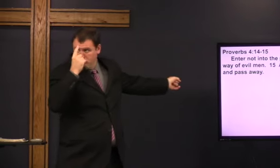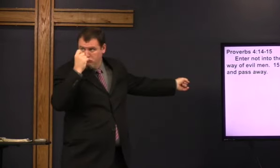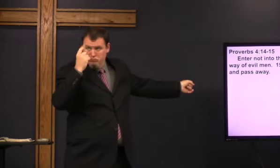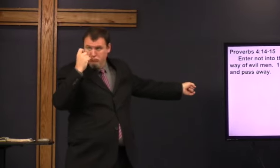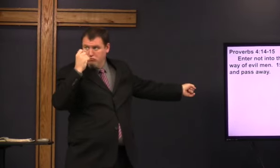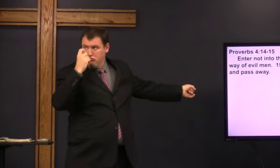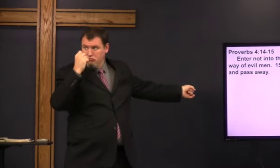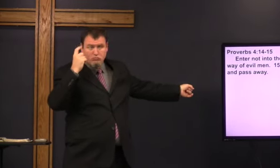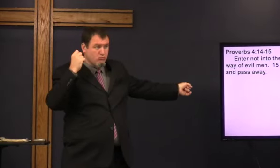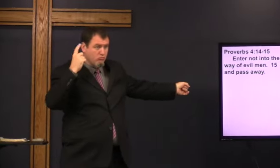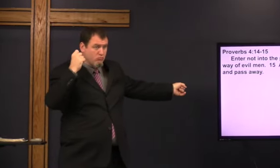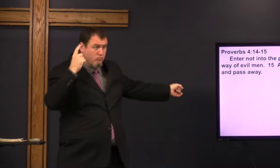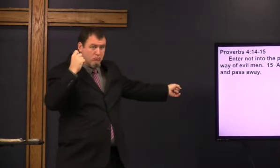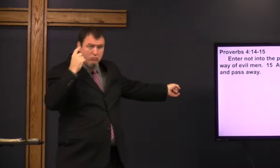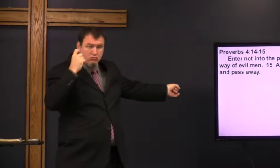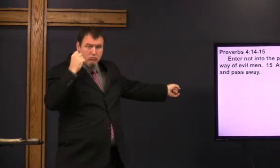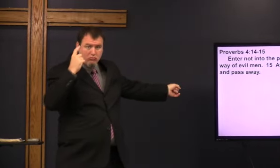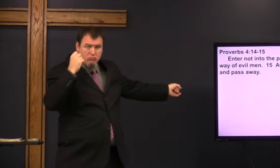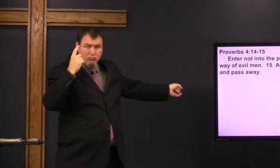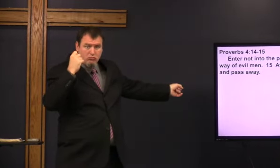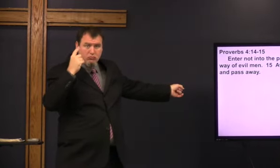So, you understand this?